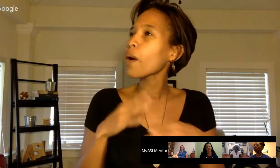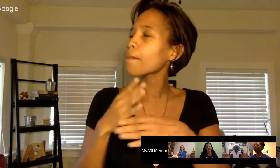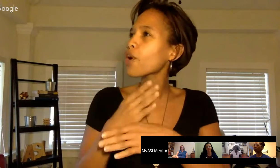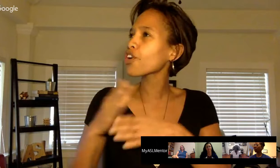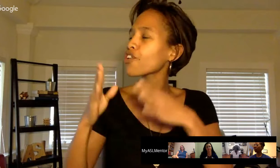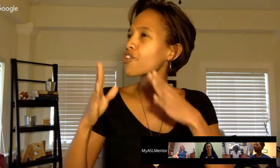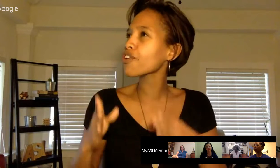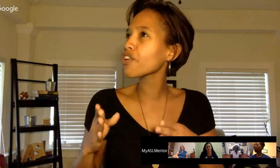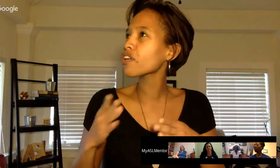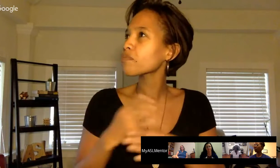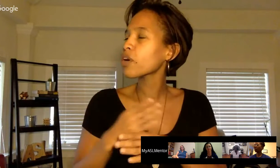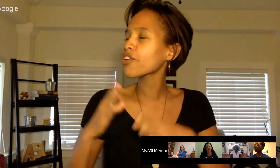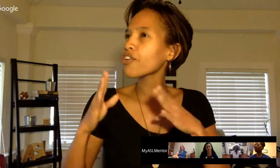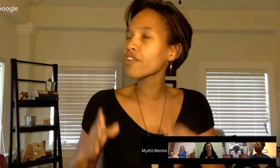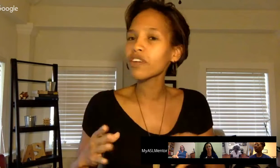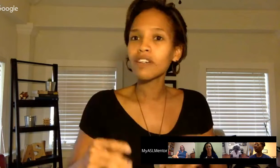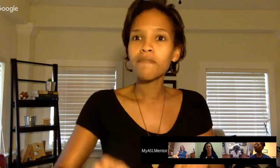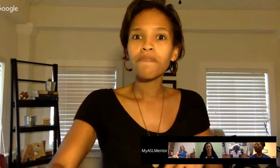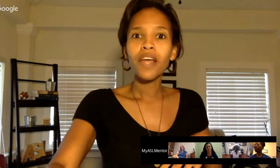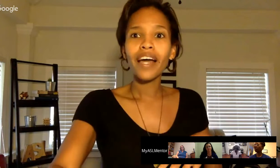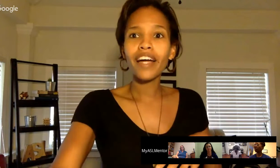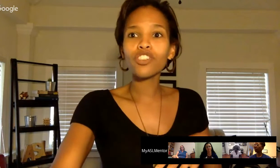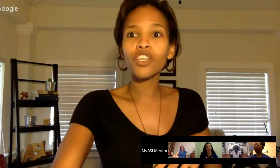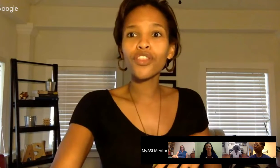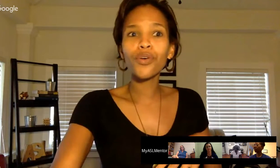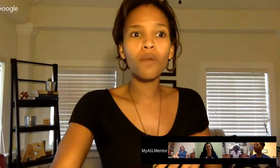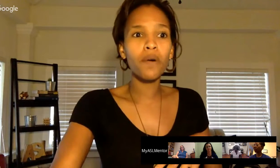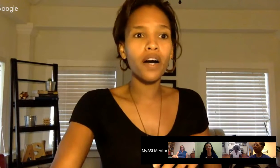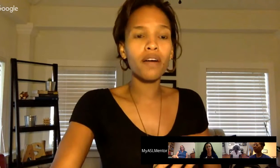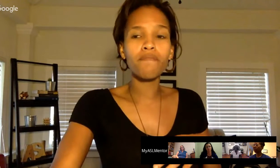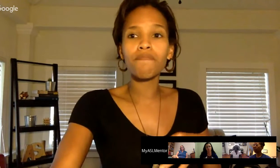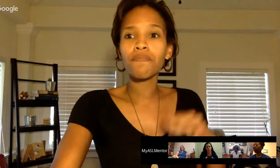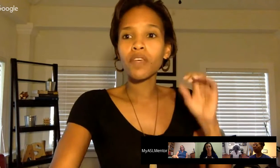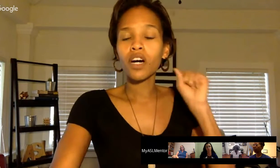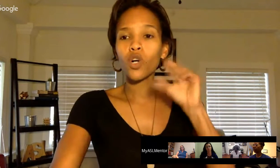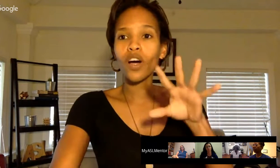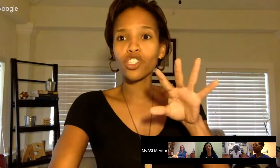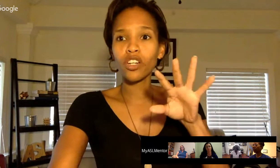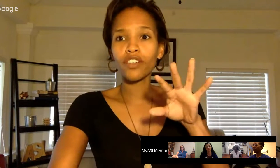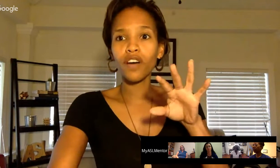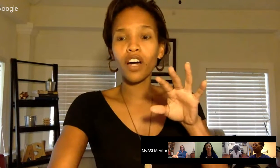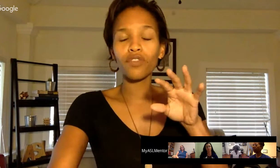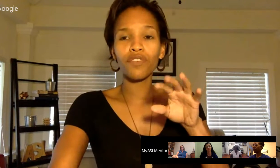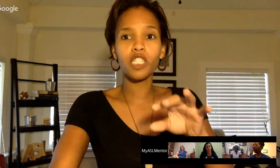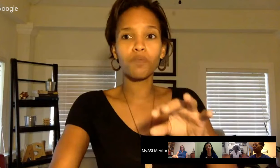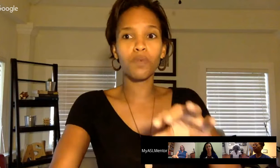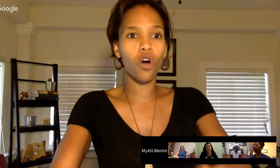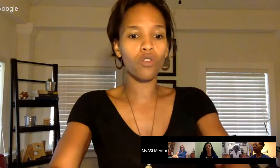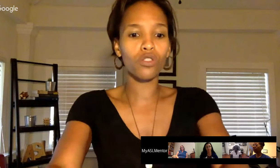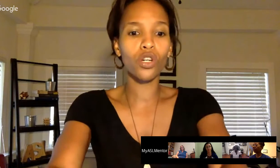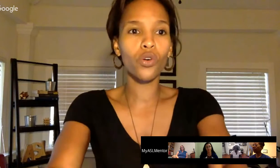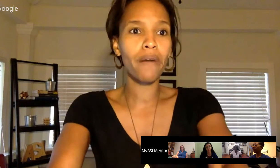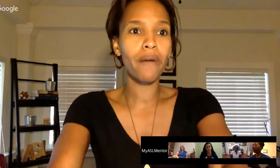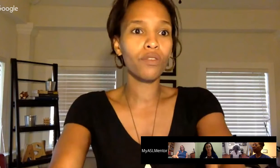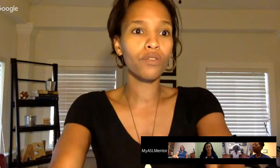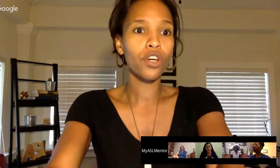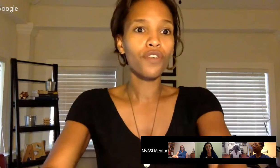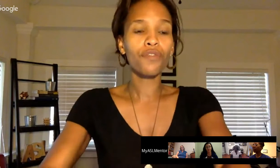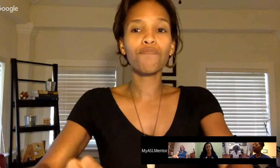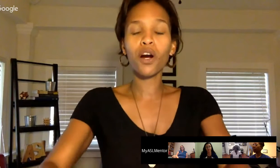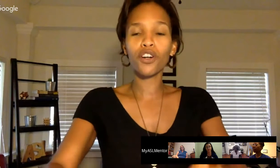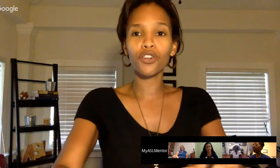know. Partner. I actually threw up a question on Facebook also